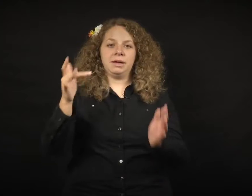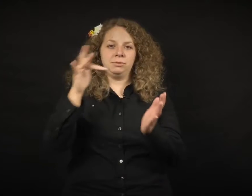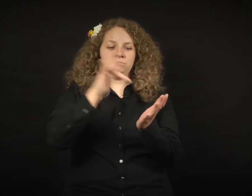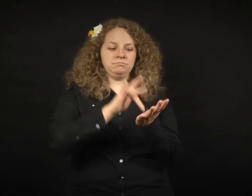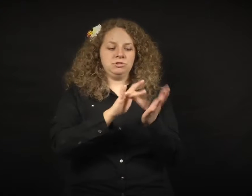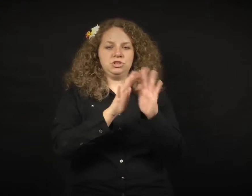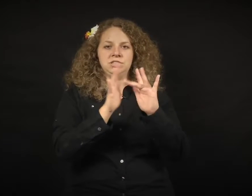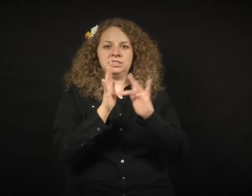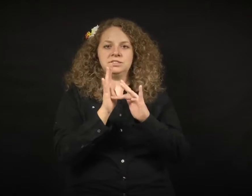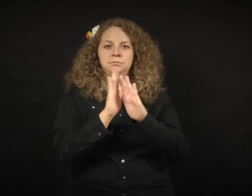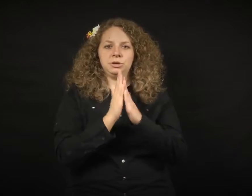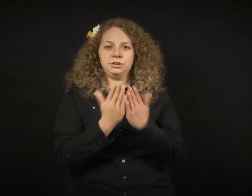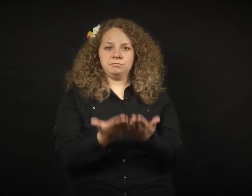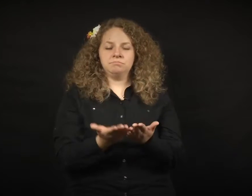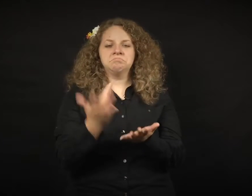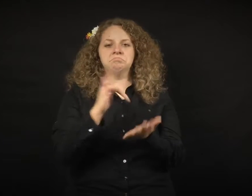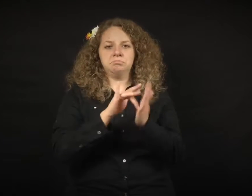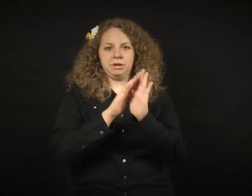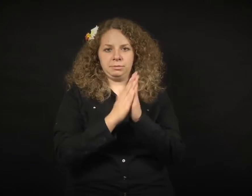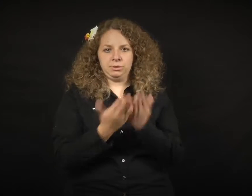Bible, Jesus book, Bible.